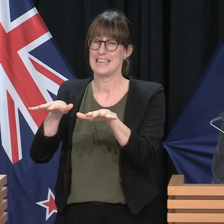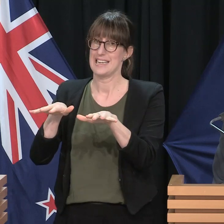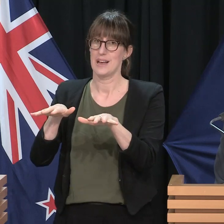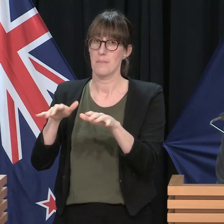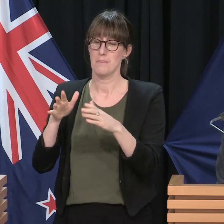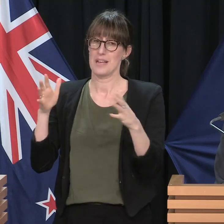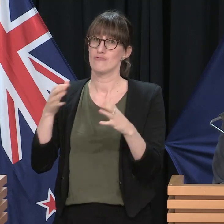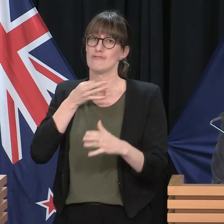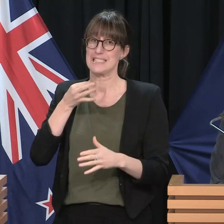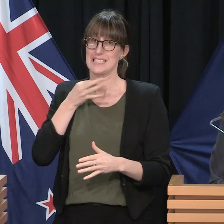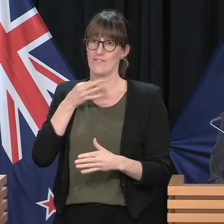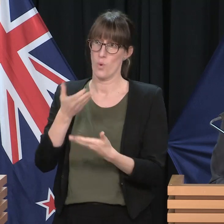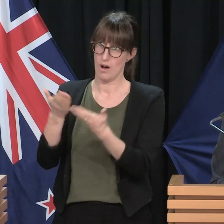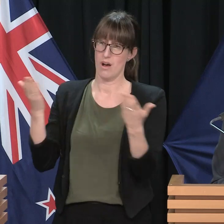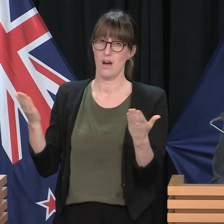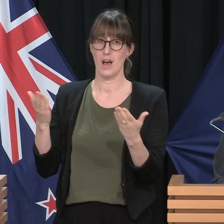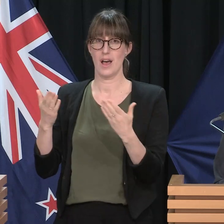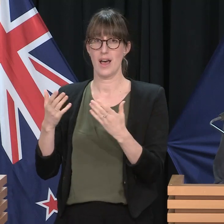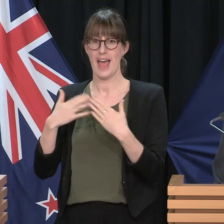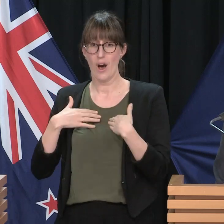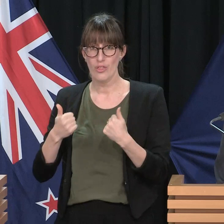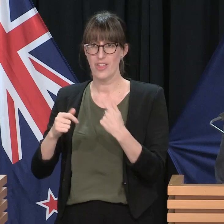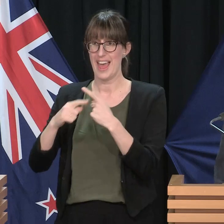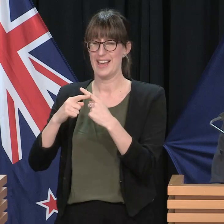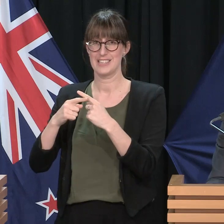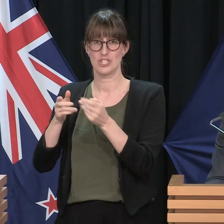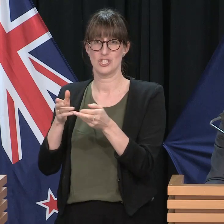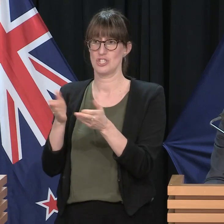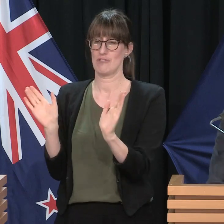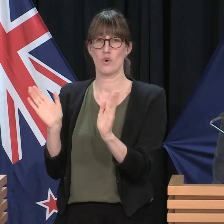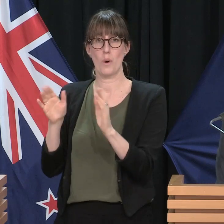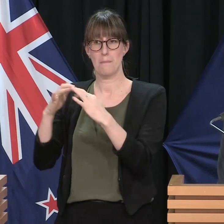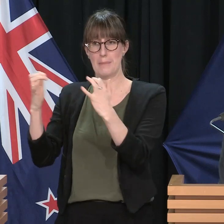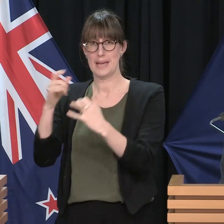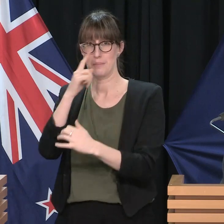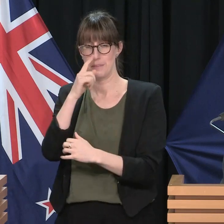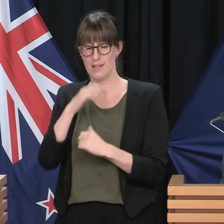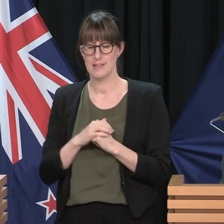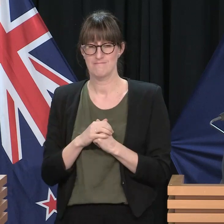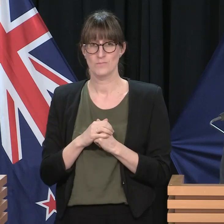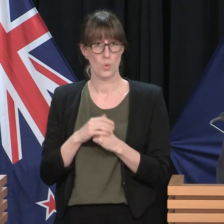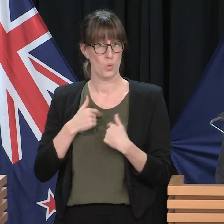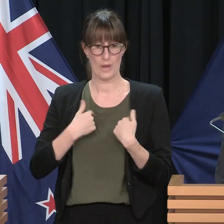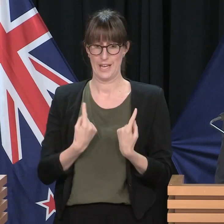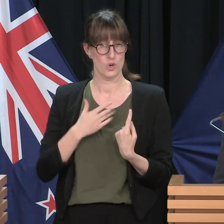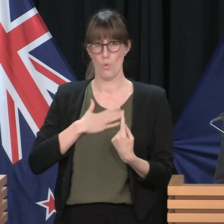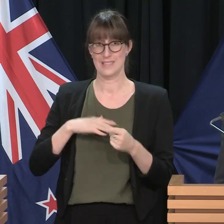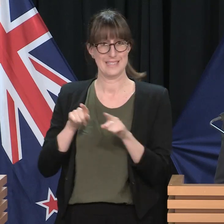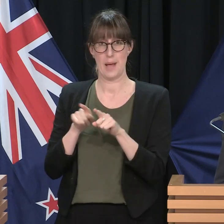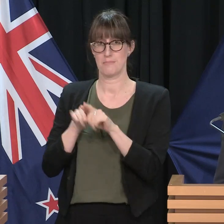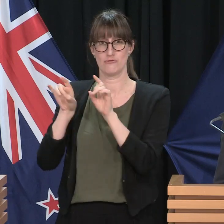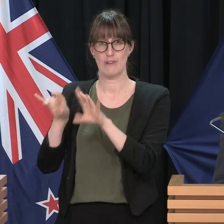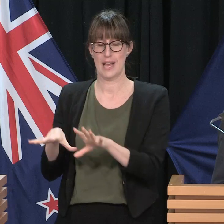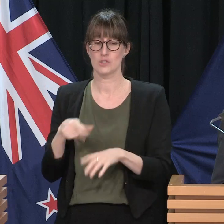risk. We obviously want to avoid that situation here, and testing remains a fundamental part of our